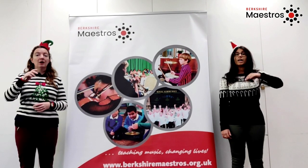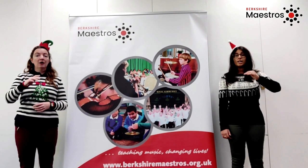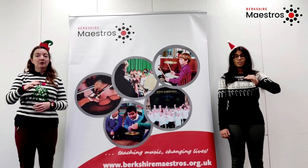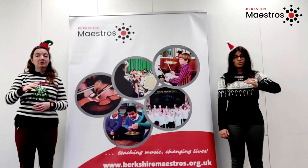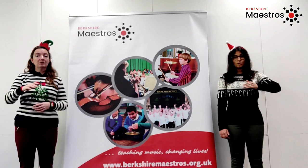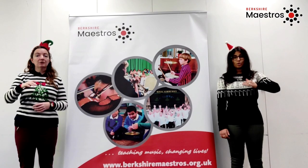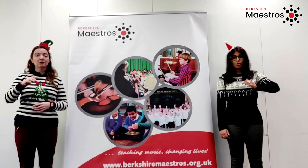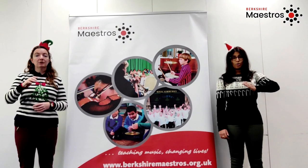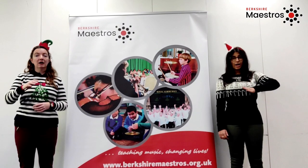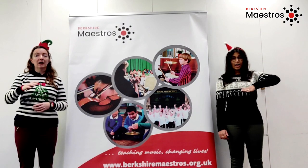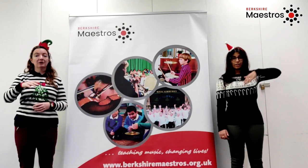stone.